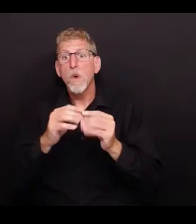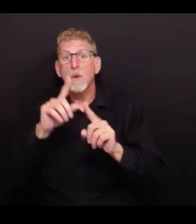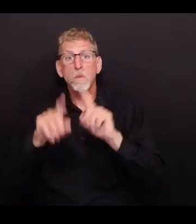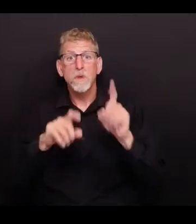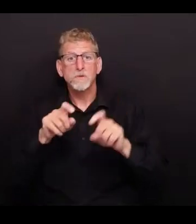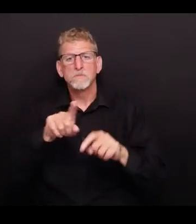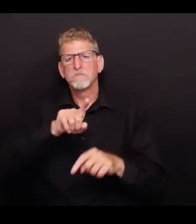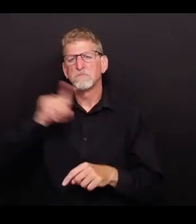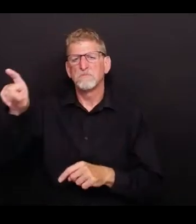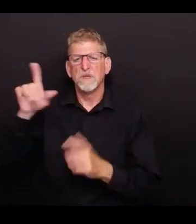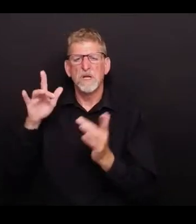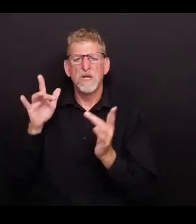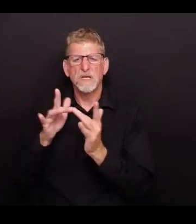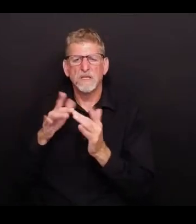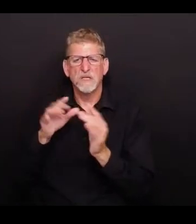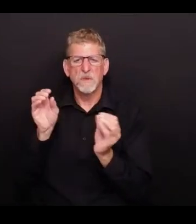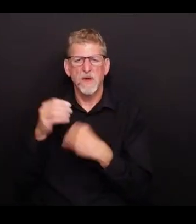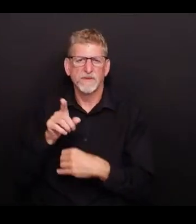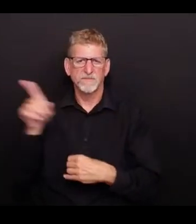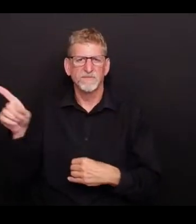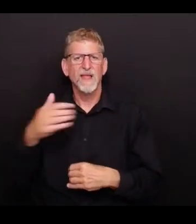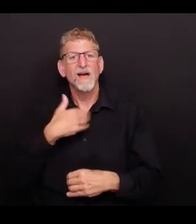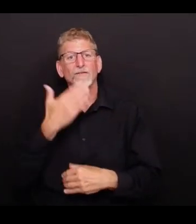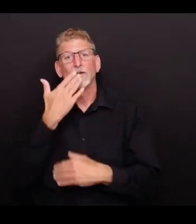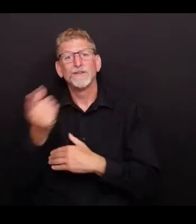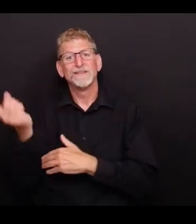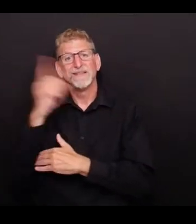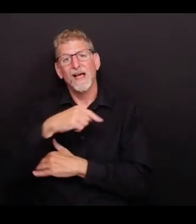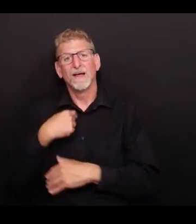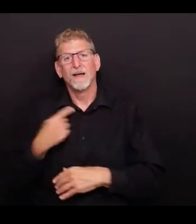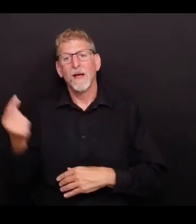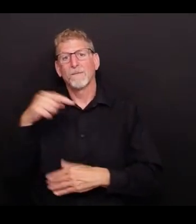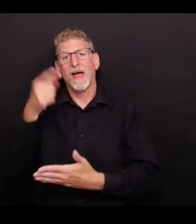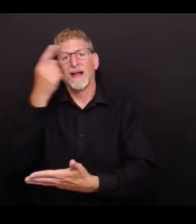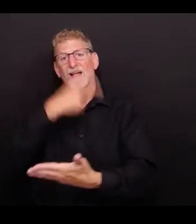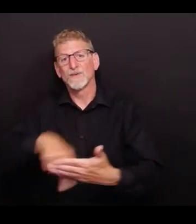additional questions, please feel free to reach out to our office this afternoon. Have a good day, and we will